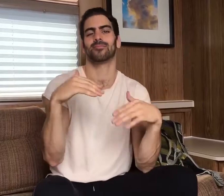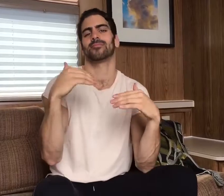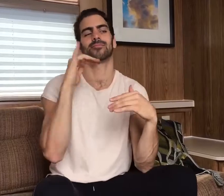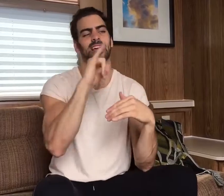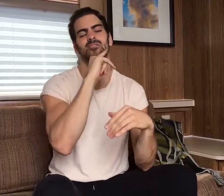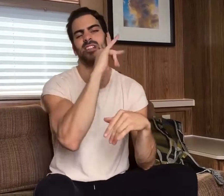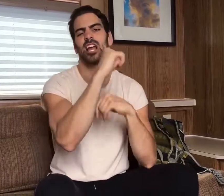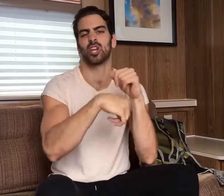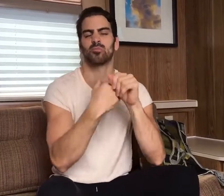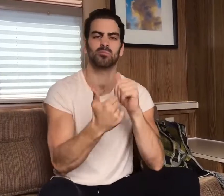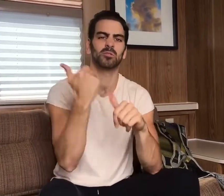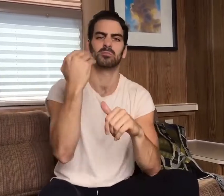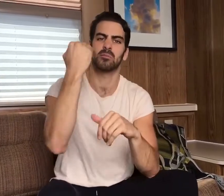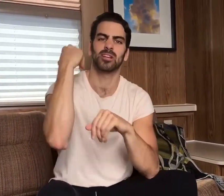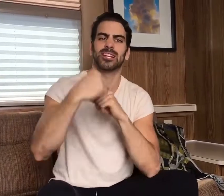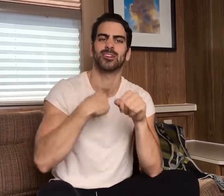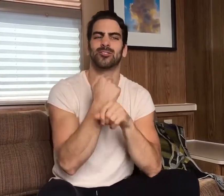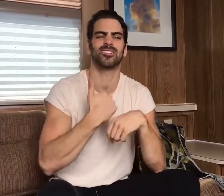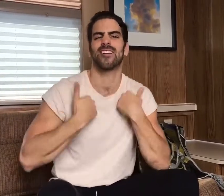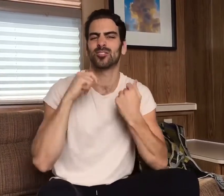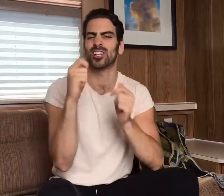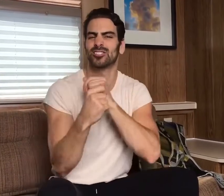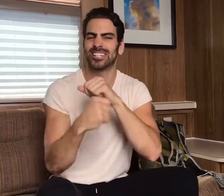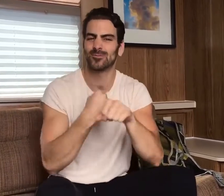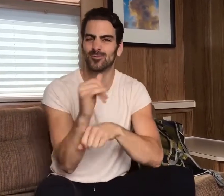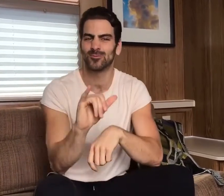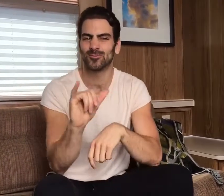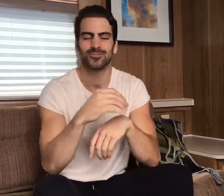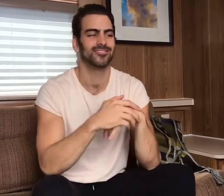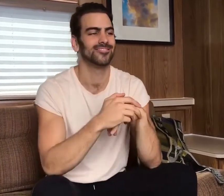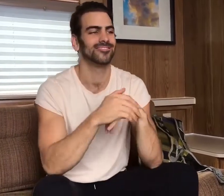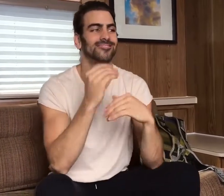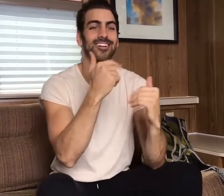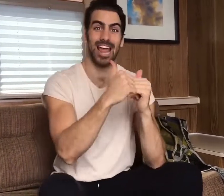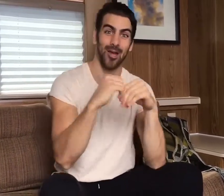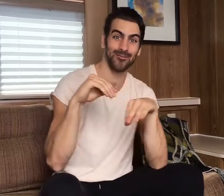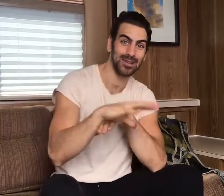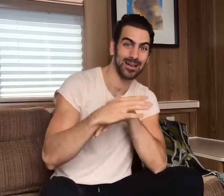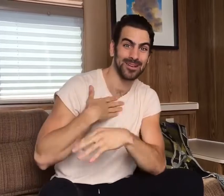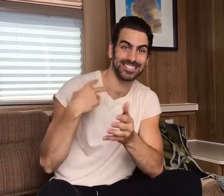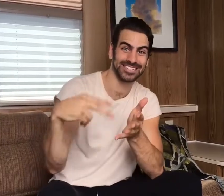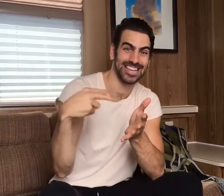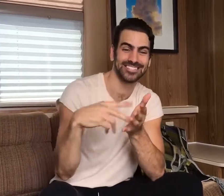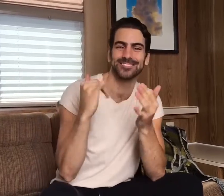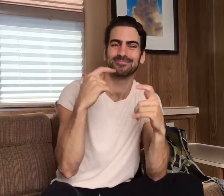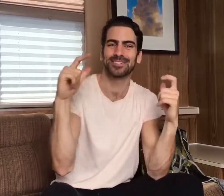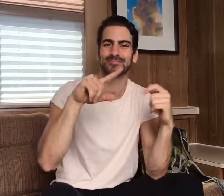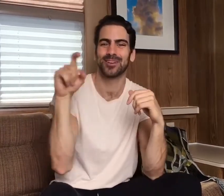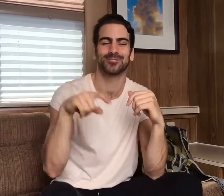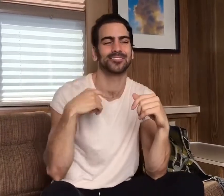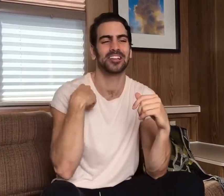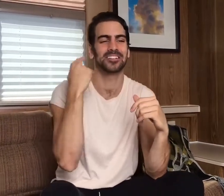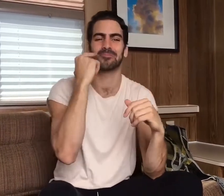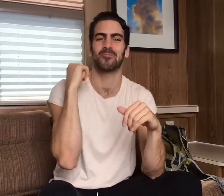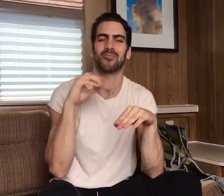with the Stars. So that year probably was the most memorable for me. It was a life-changing year. And we'll see how that's going to